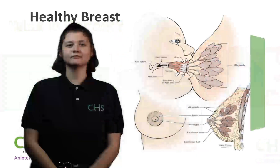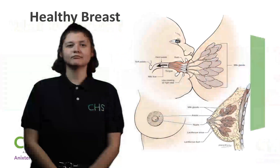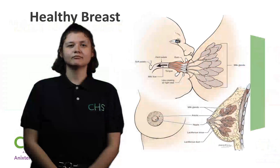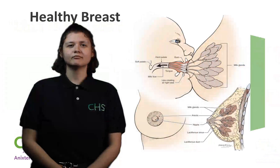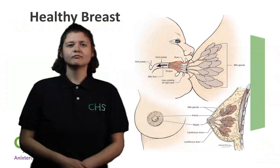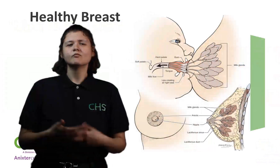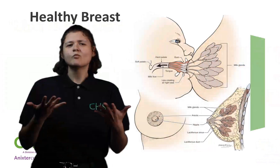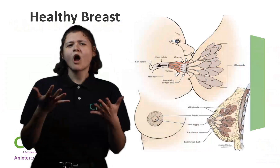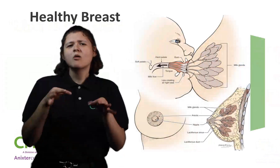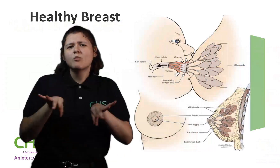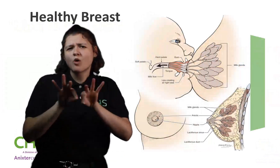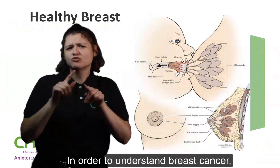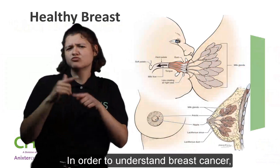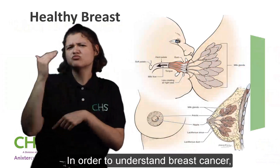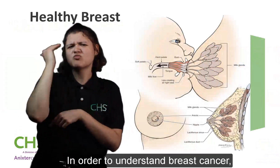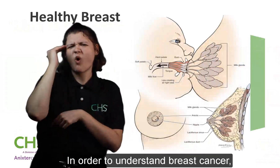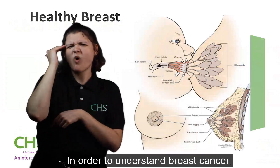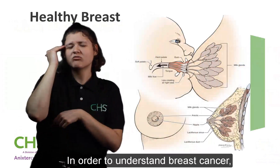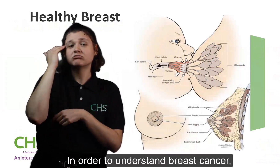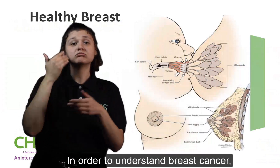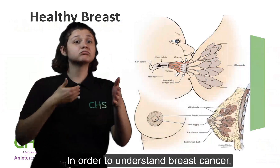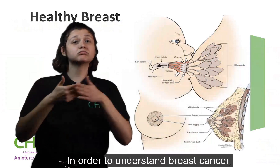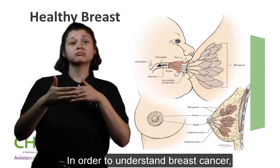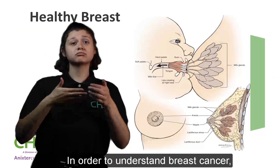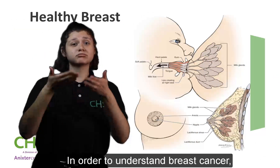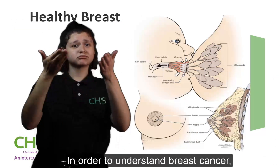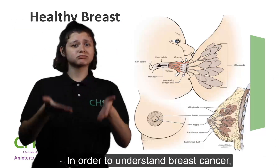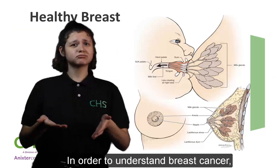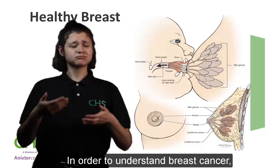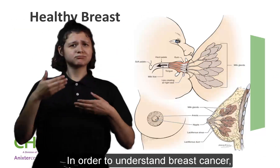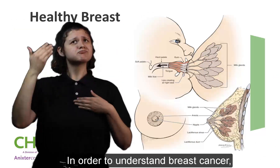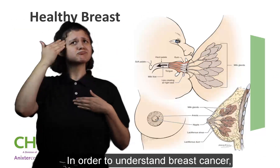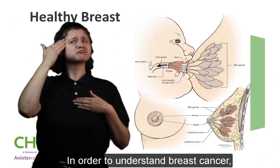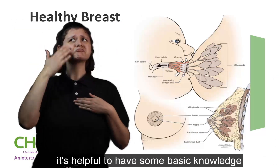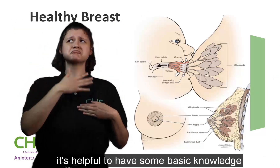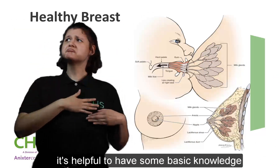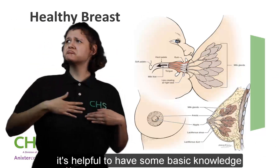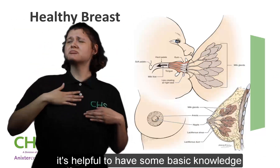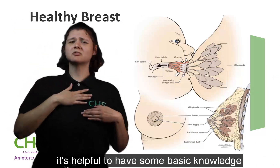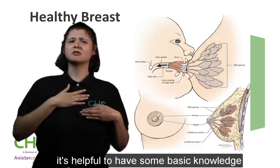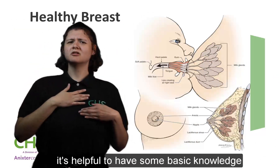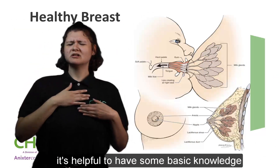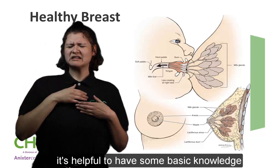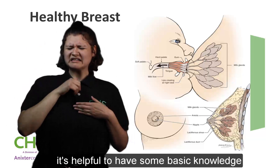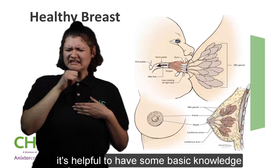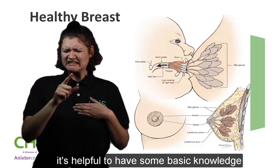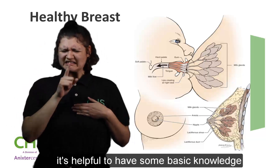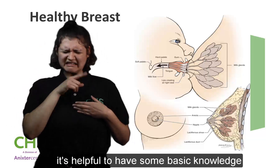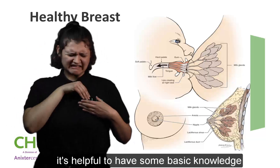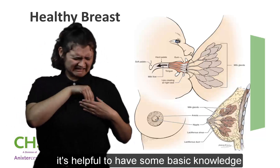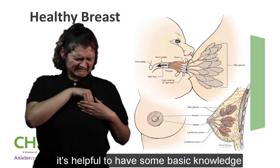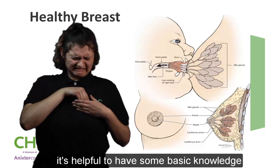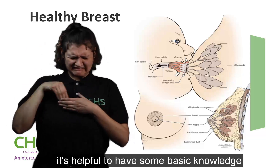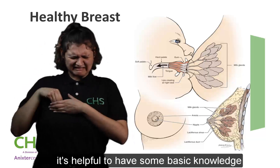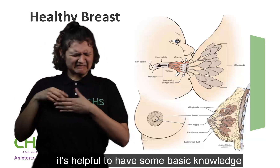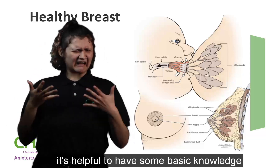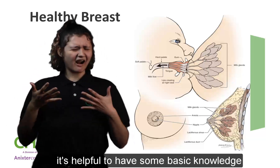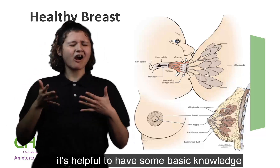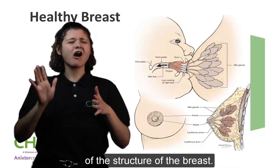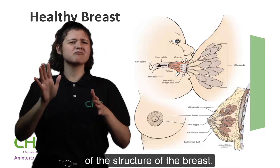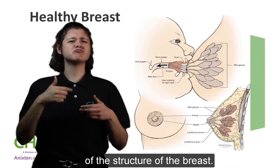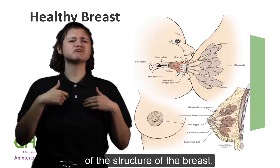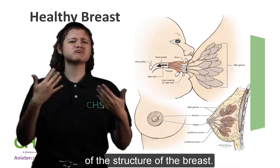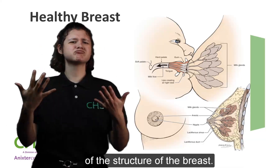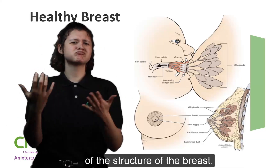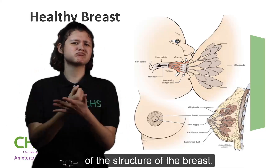way. In order to understand breast cancer, it's helpful to have some basic